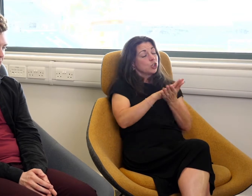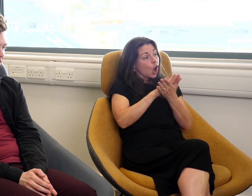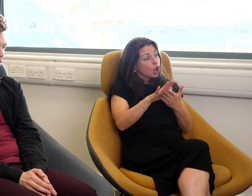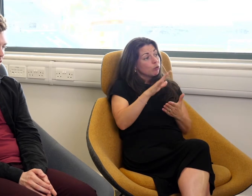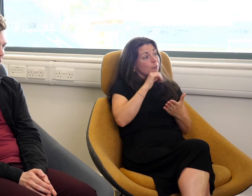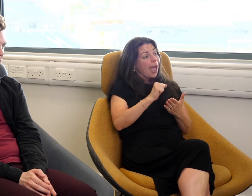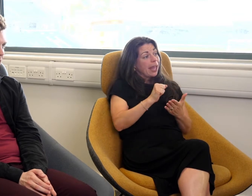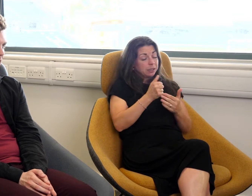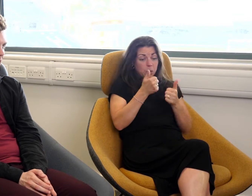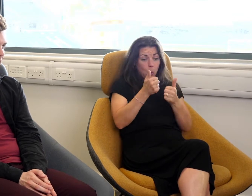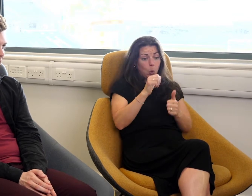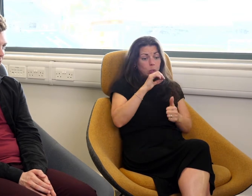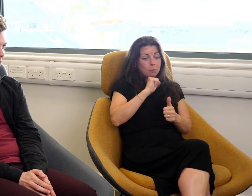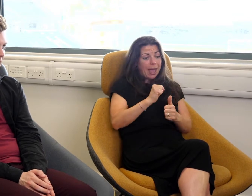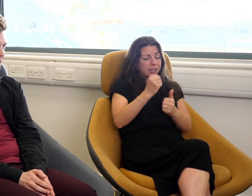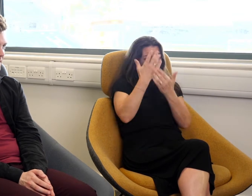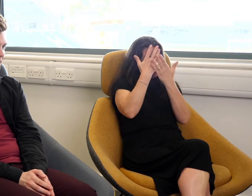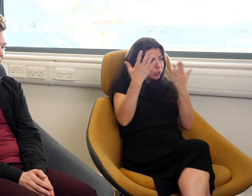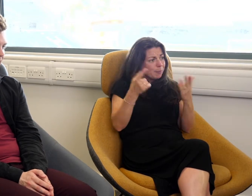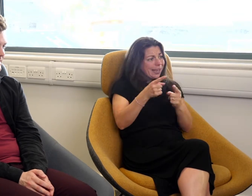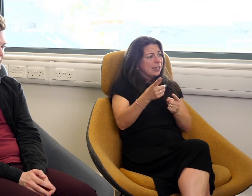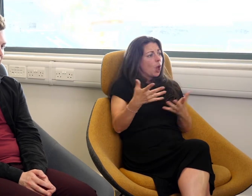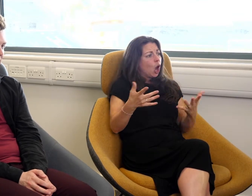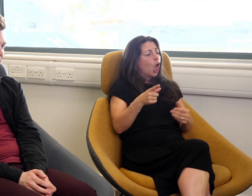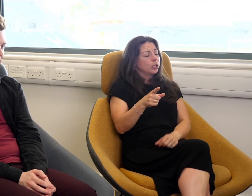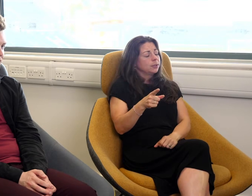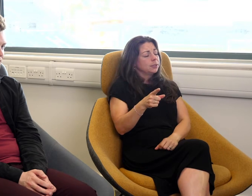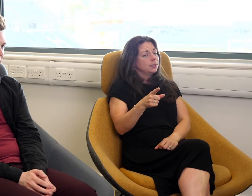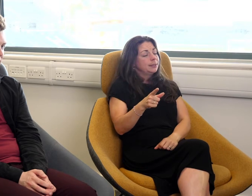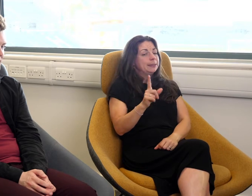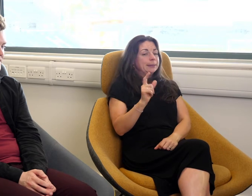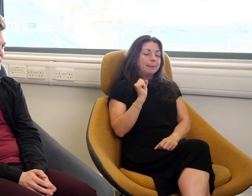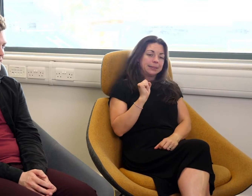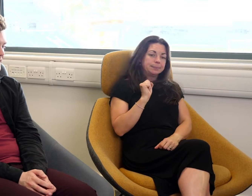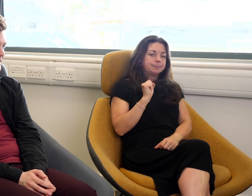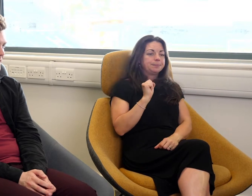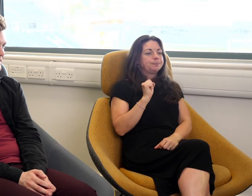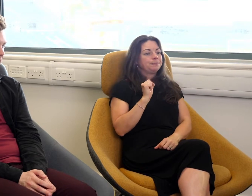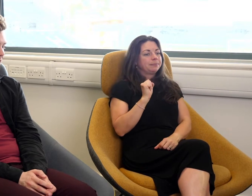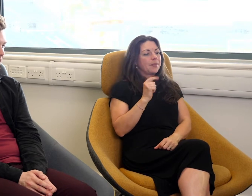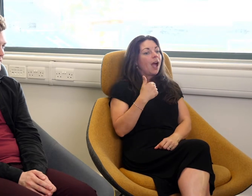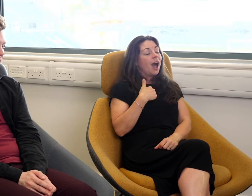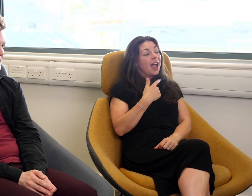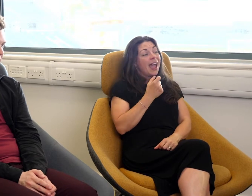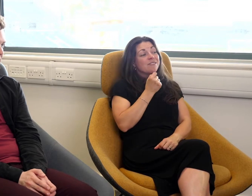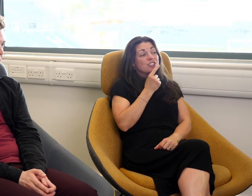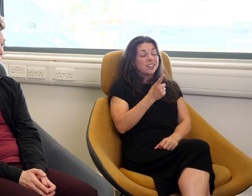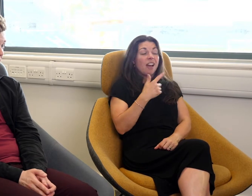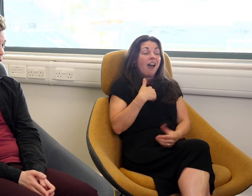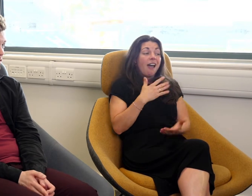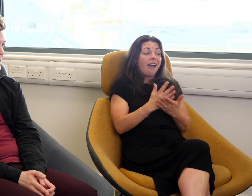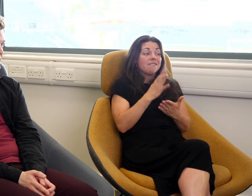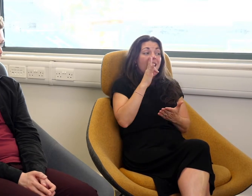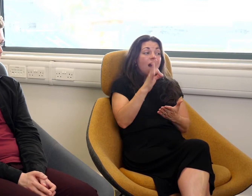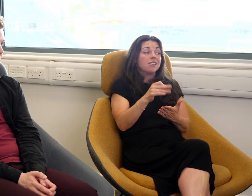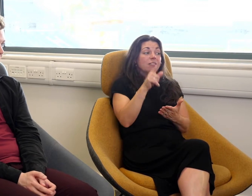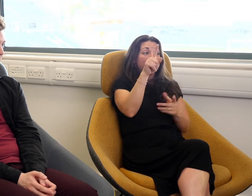for, as I say, I've suggested that he steps down. I've asked for him to step down because, in